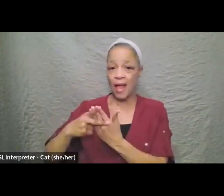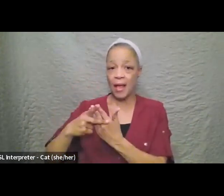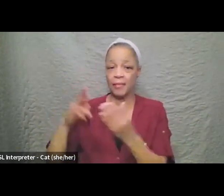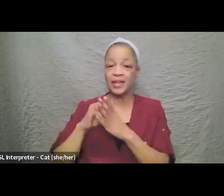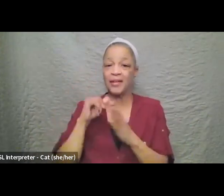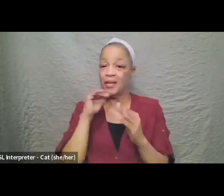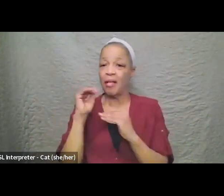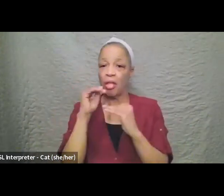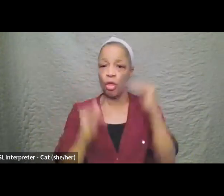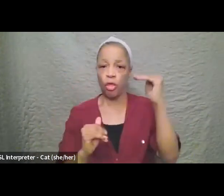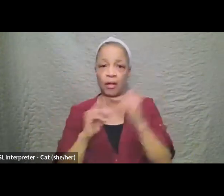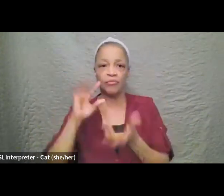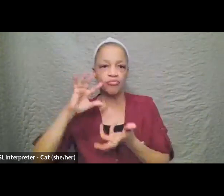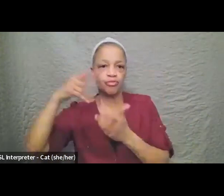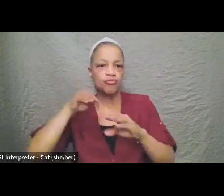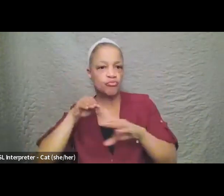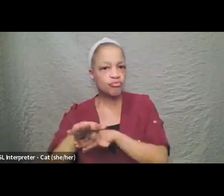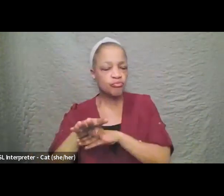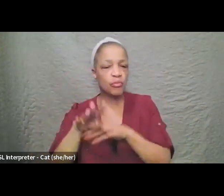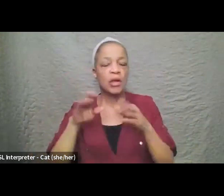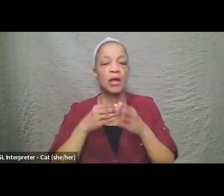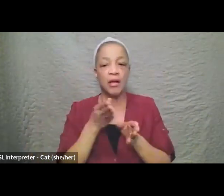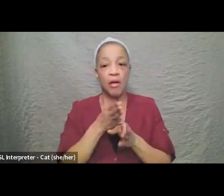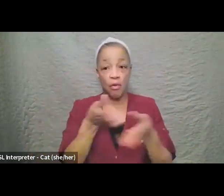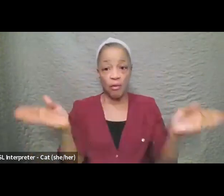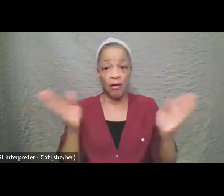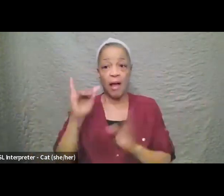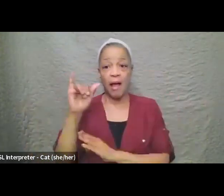inequity across the ISE field.